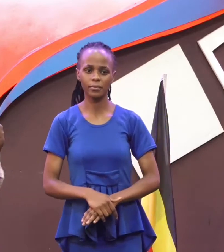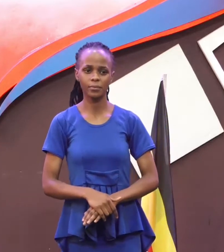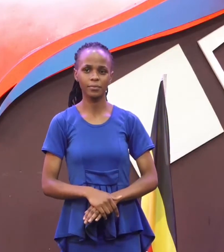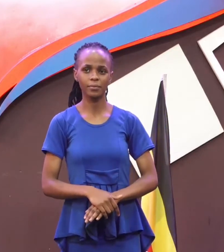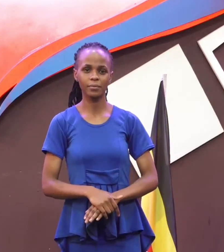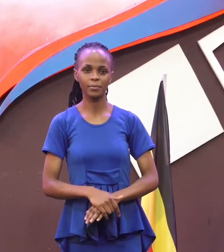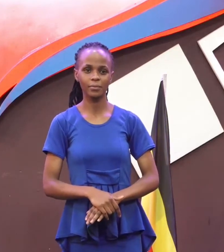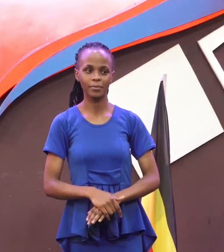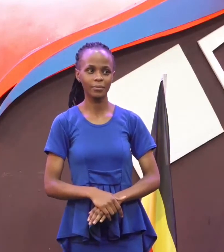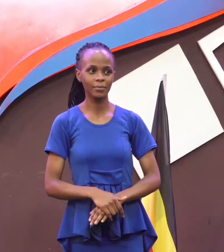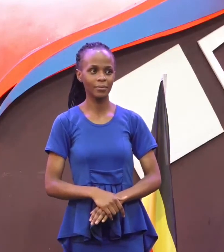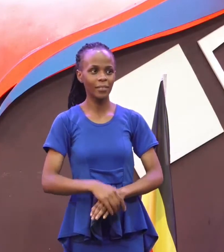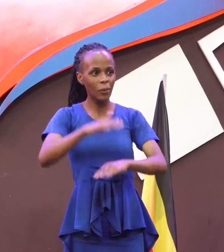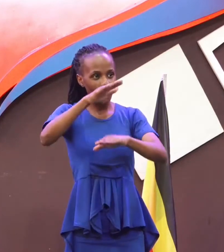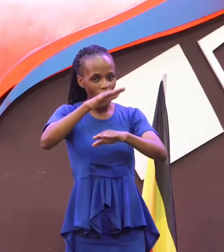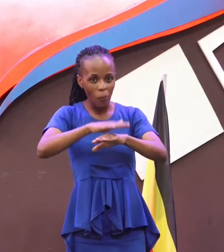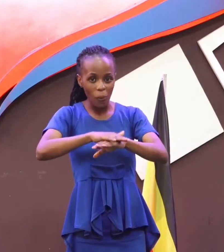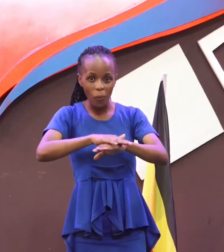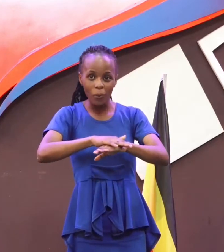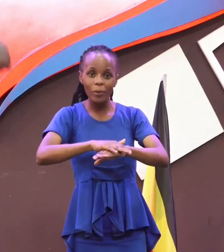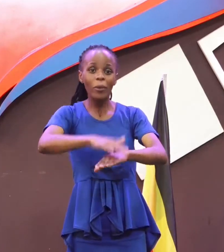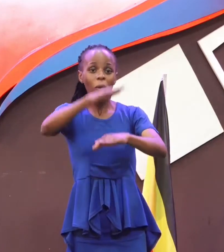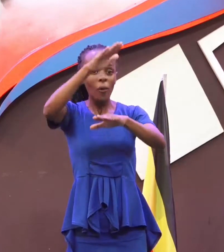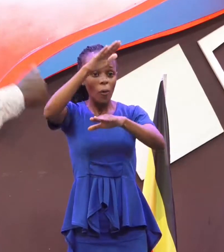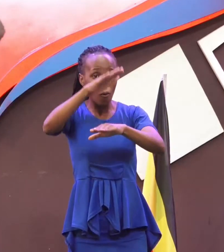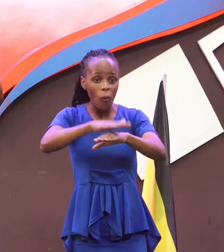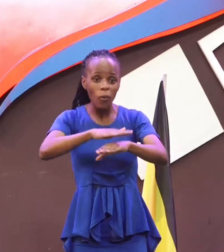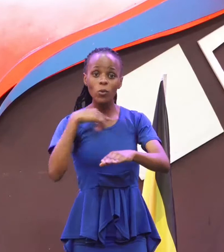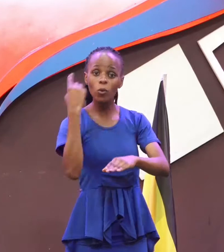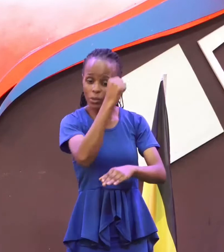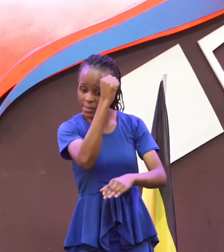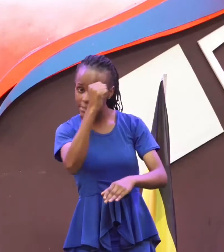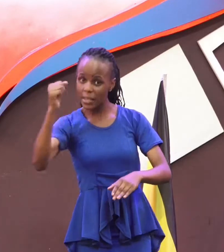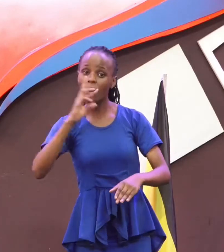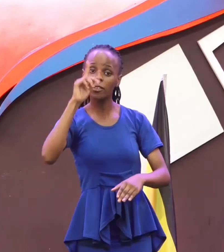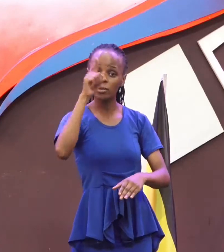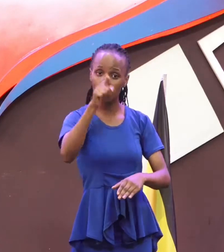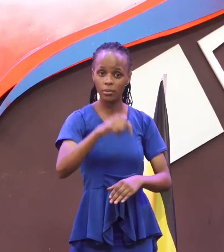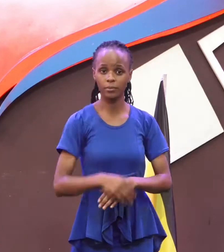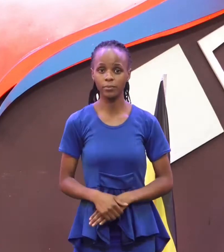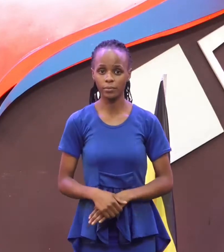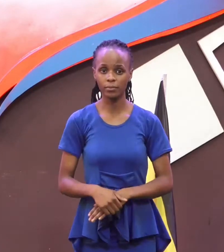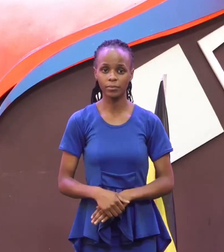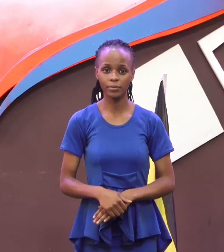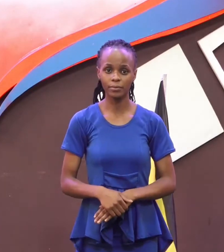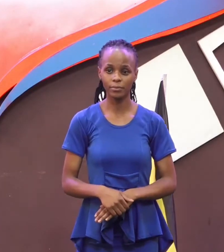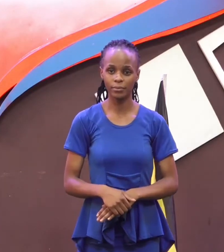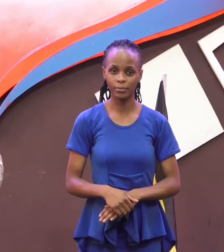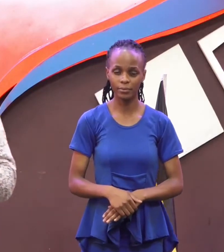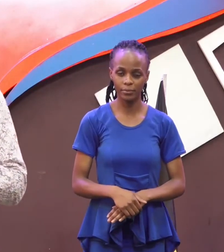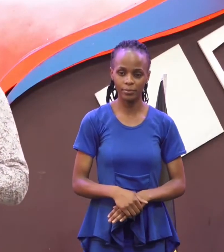Muzungu kiwulika bulungi njagala okinyweze. Oli ku ludda ki? On which side are you?